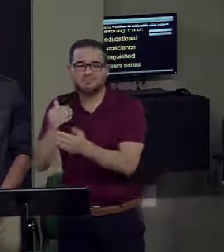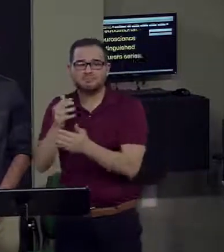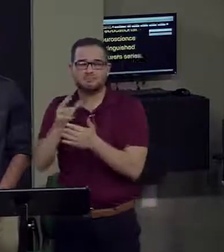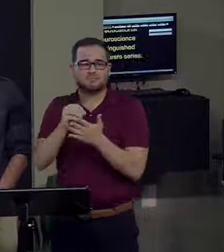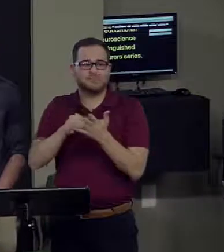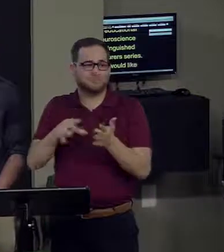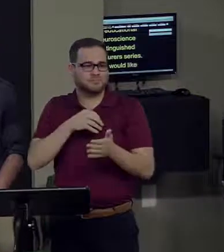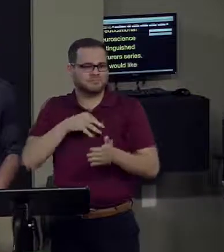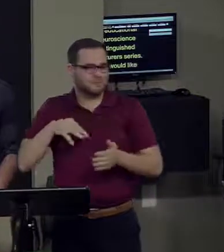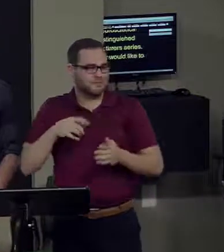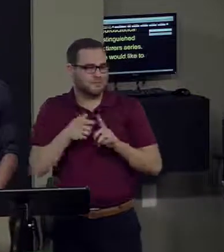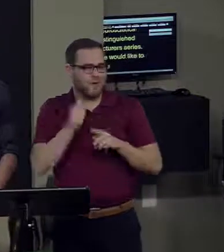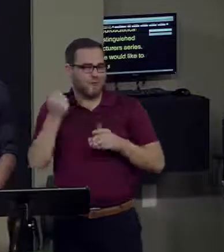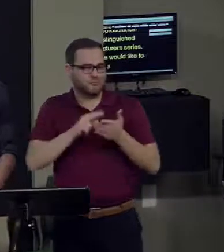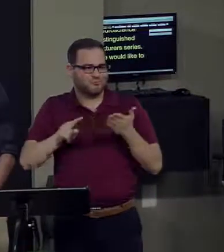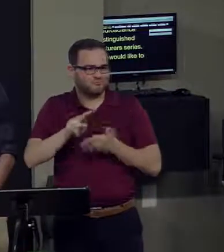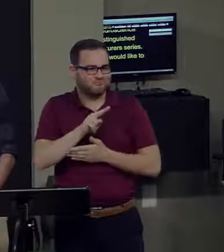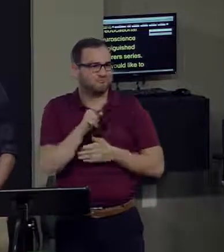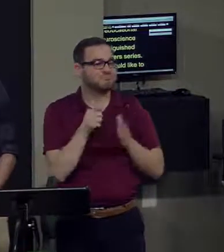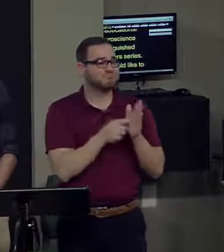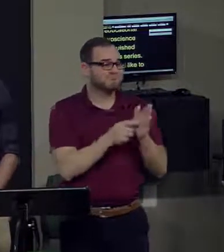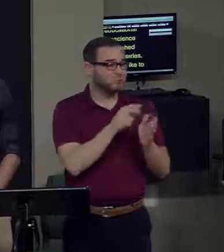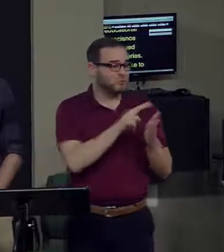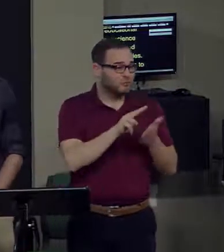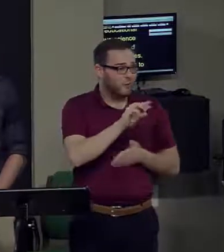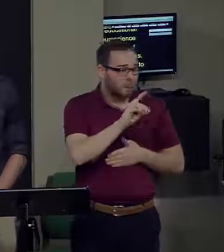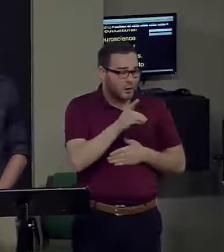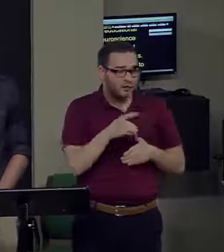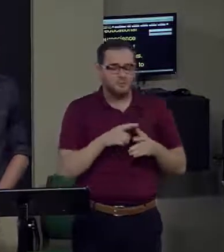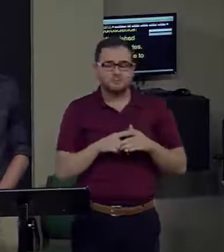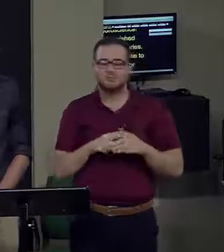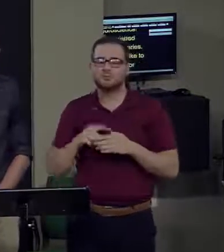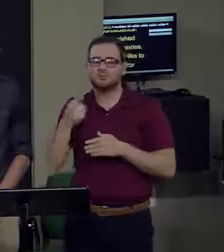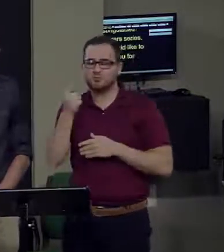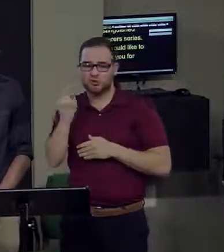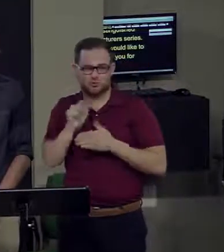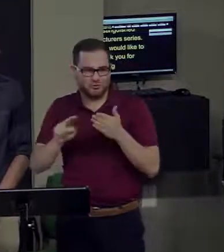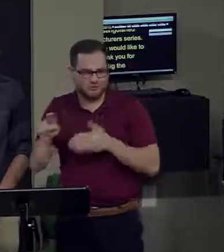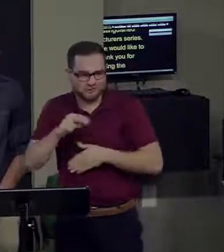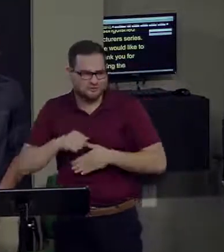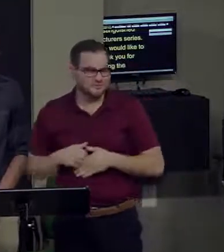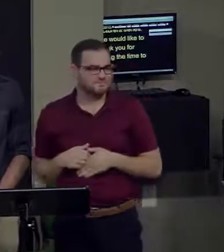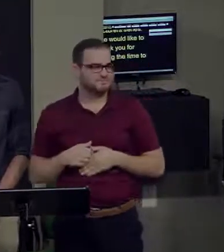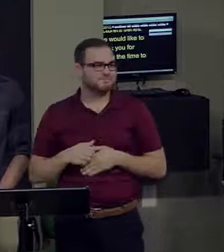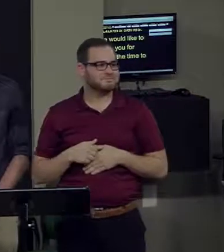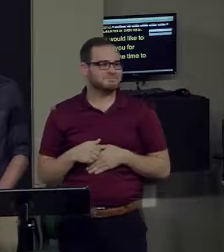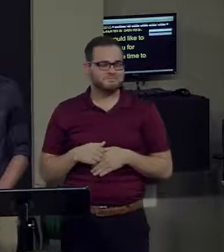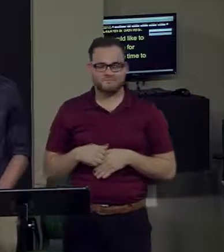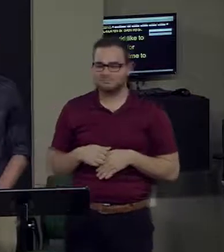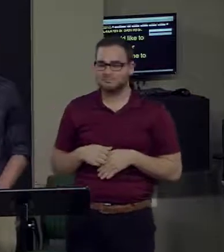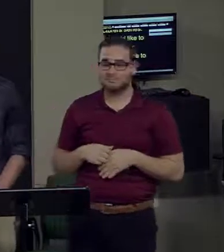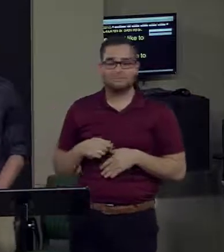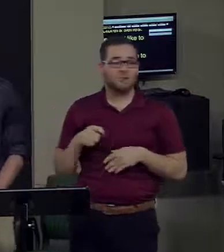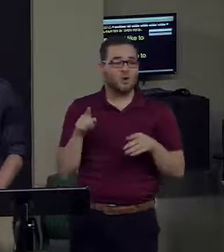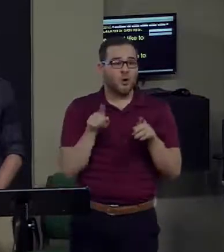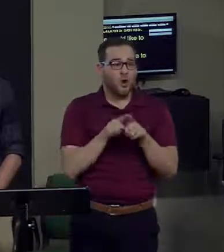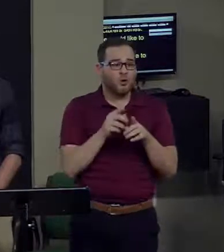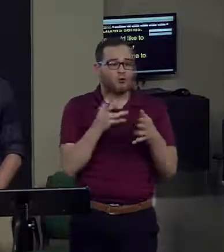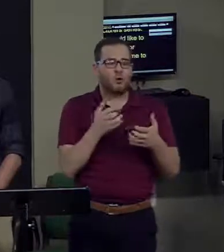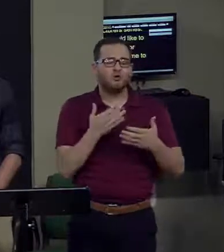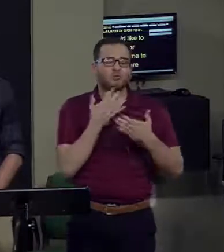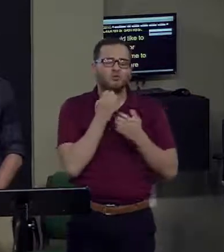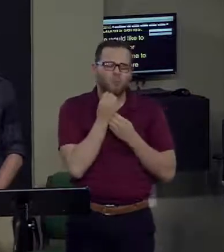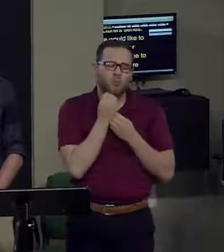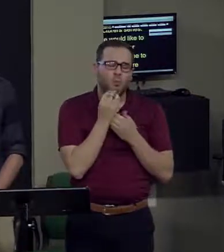including Gallaudet University students and staff, and those from other institutions, including those from the University of Maryland and